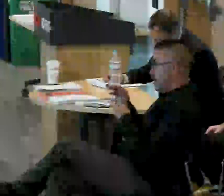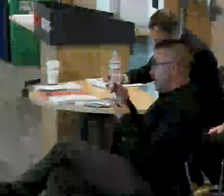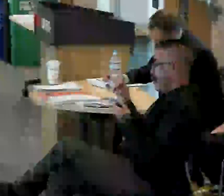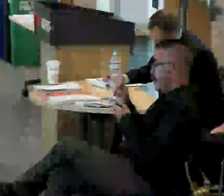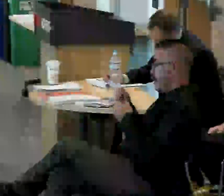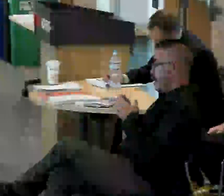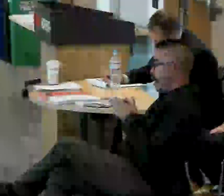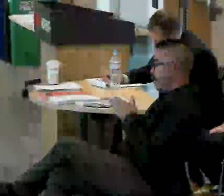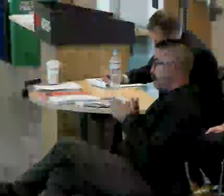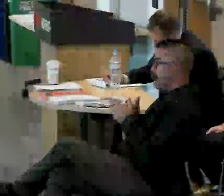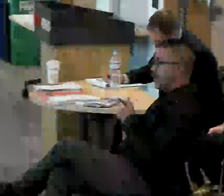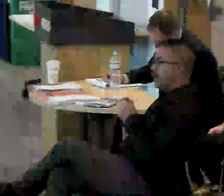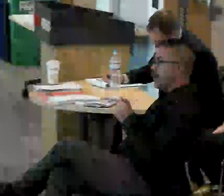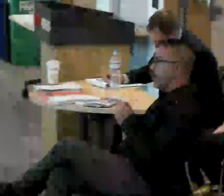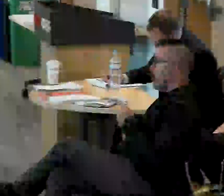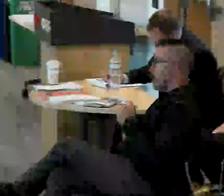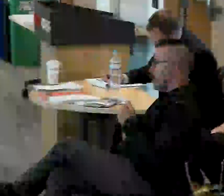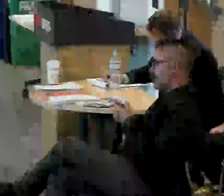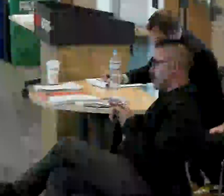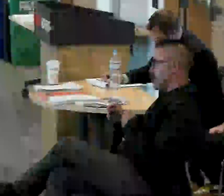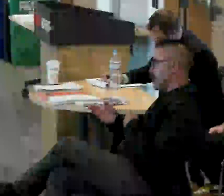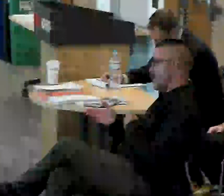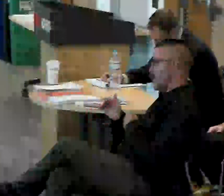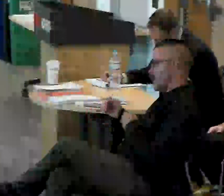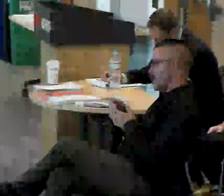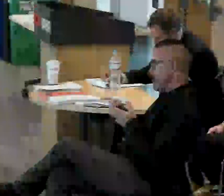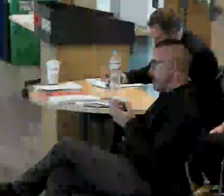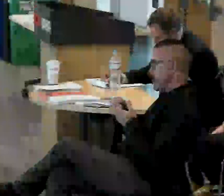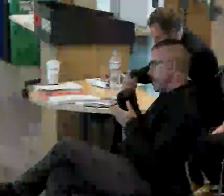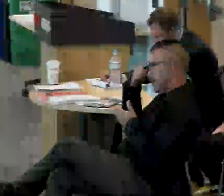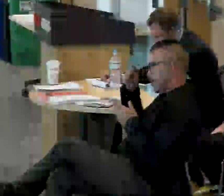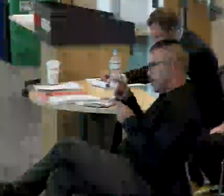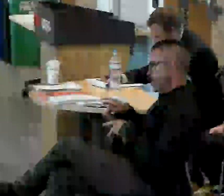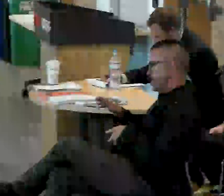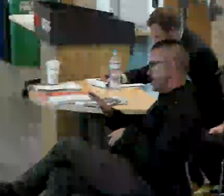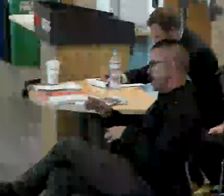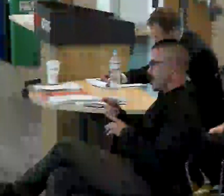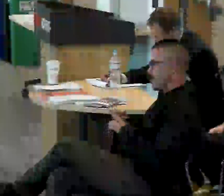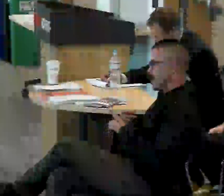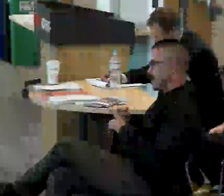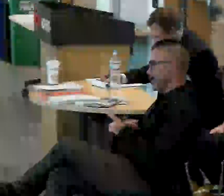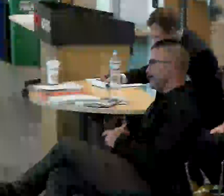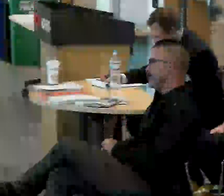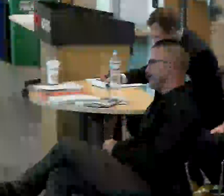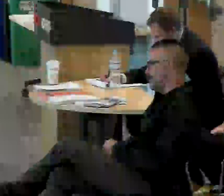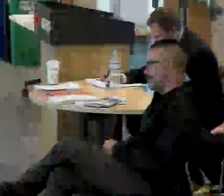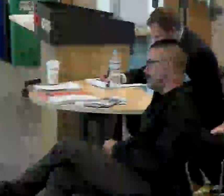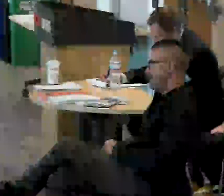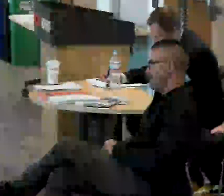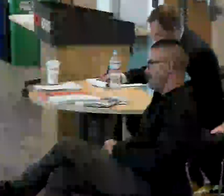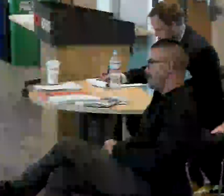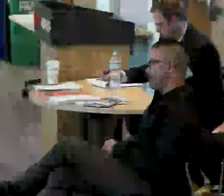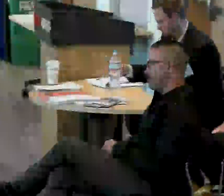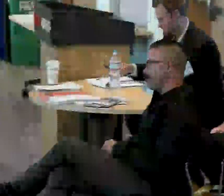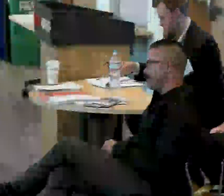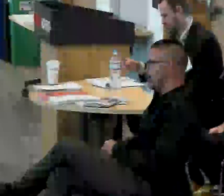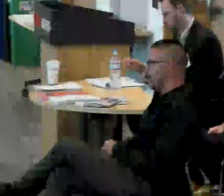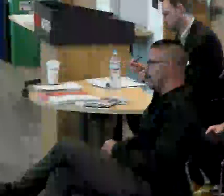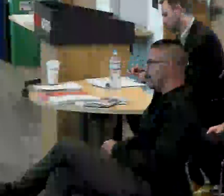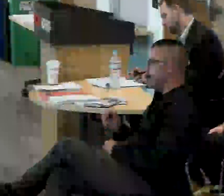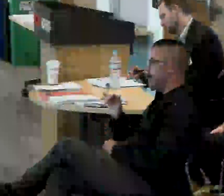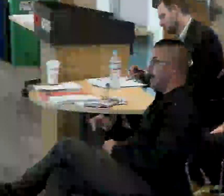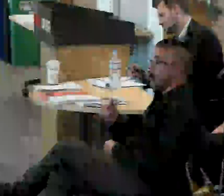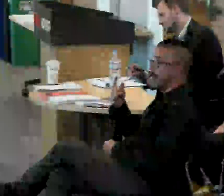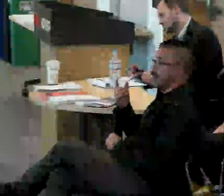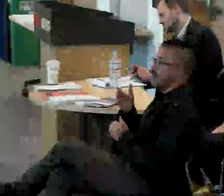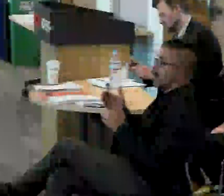in providing that money for somebody's rent. So that is, you know, one of the great ways that ABLE